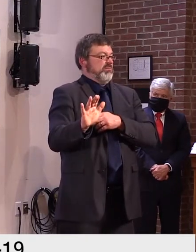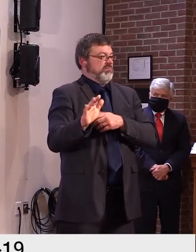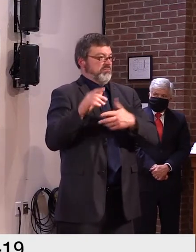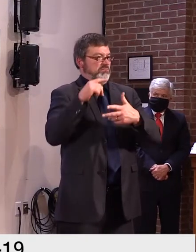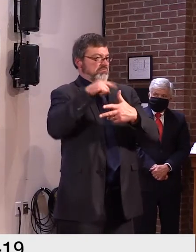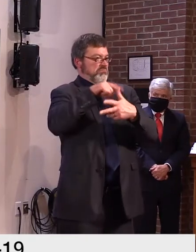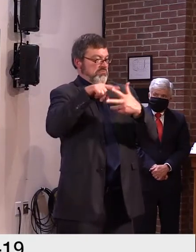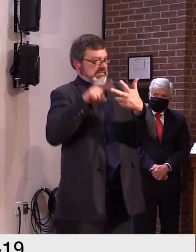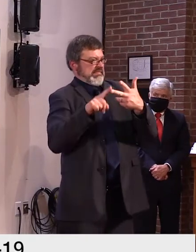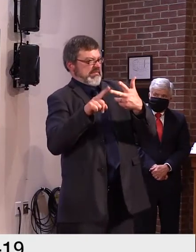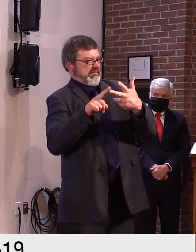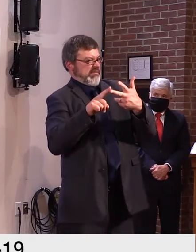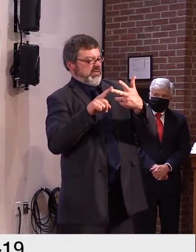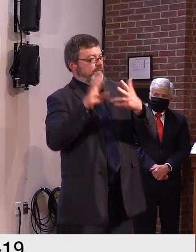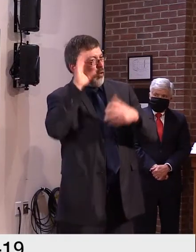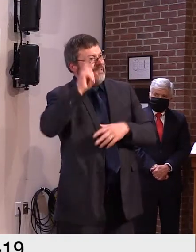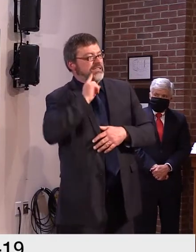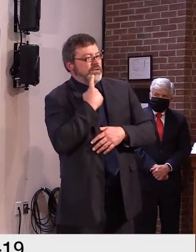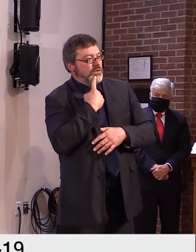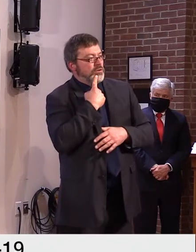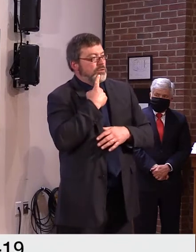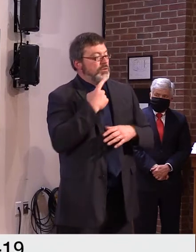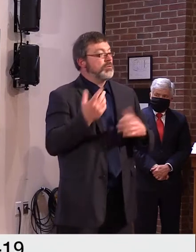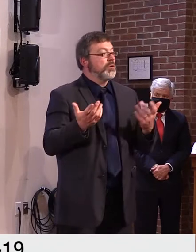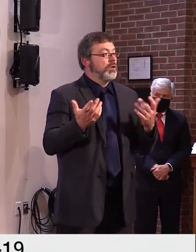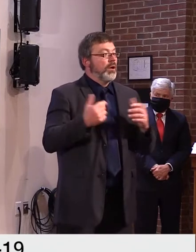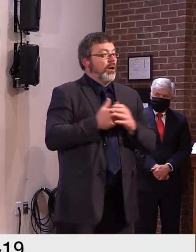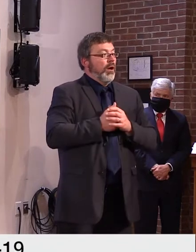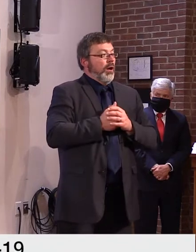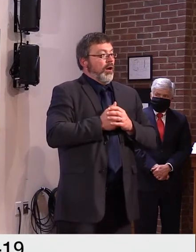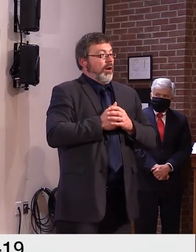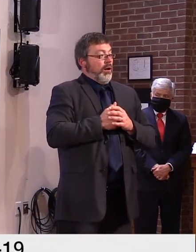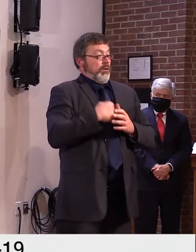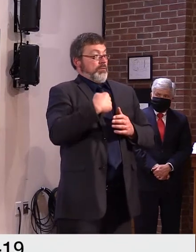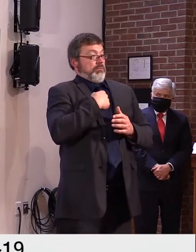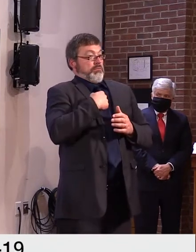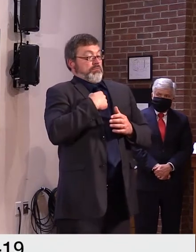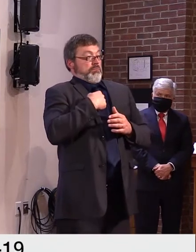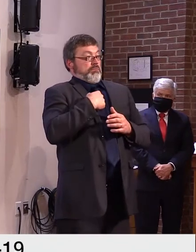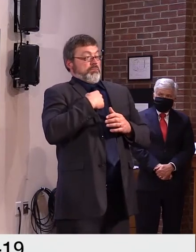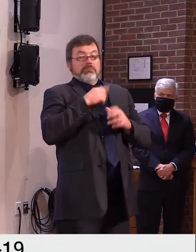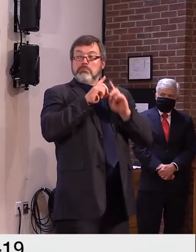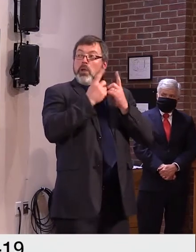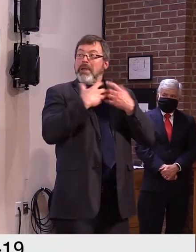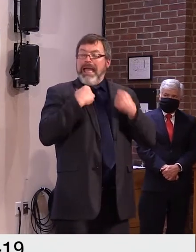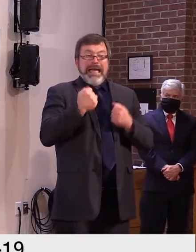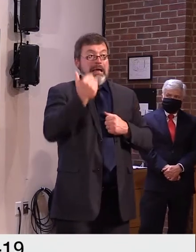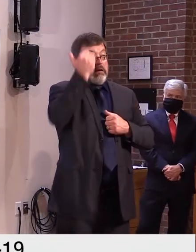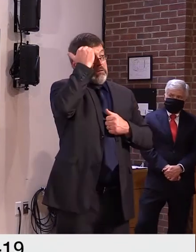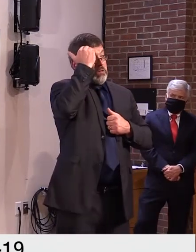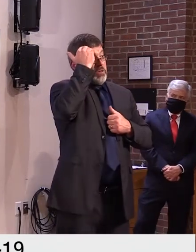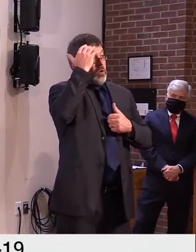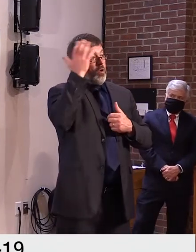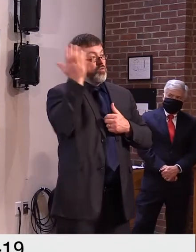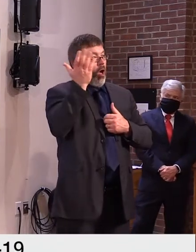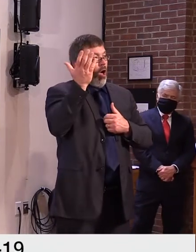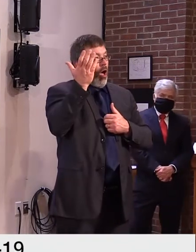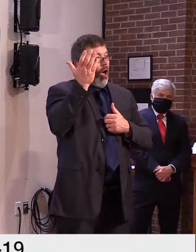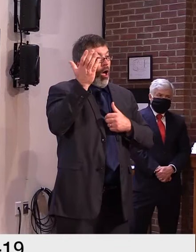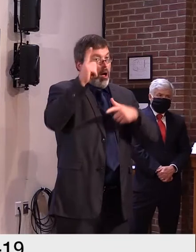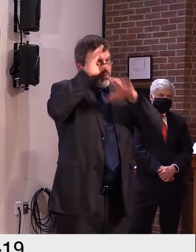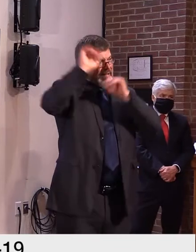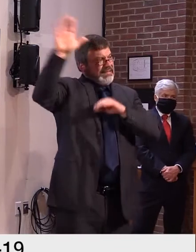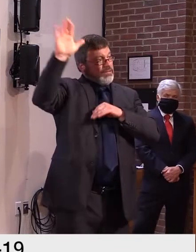We have no notion of the parameters that his physicians use to determine he should receive